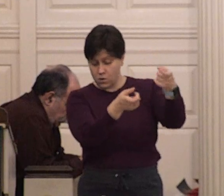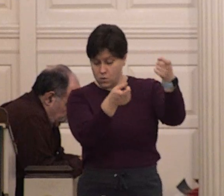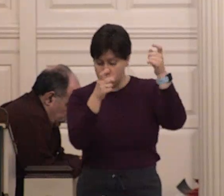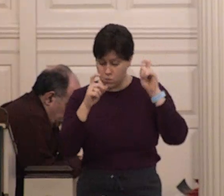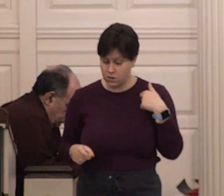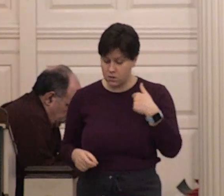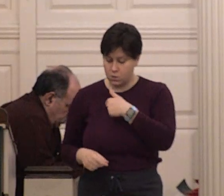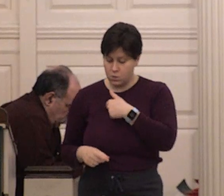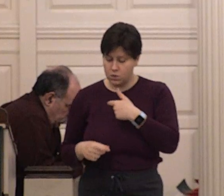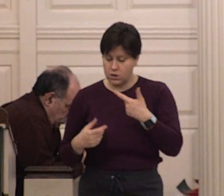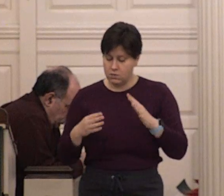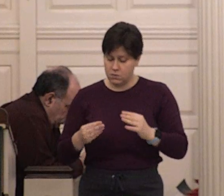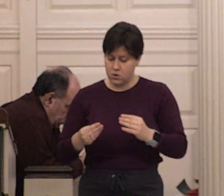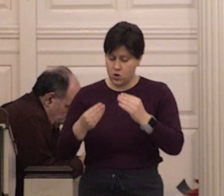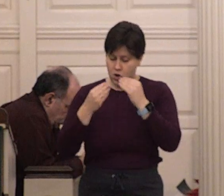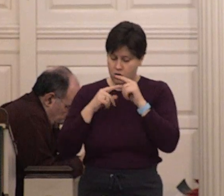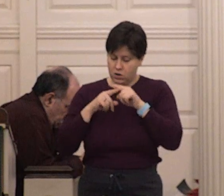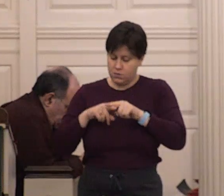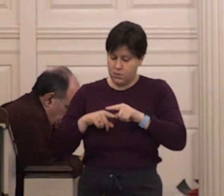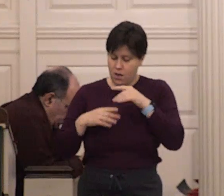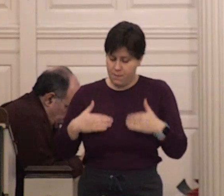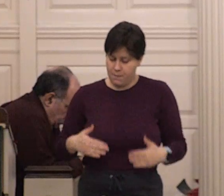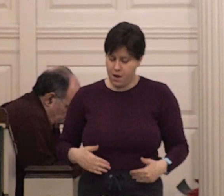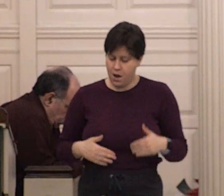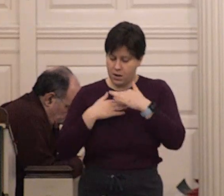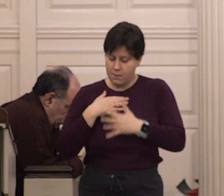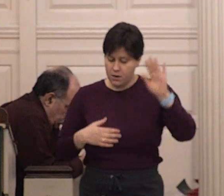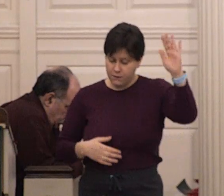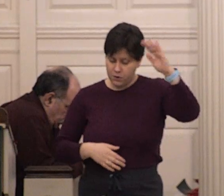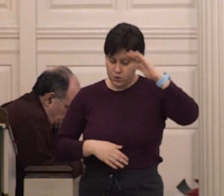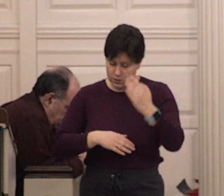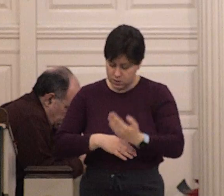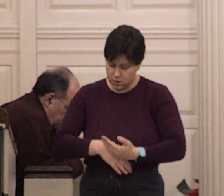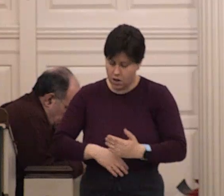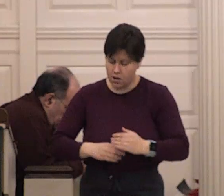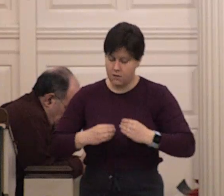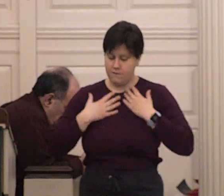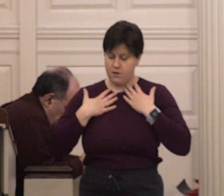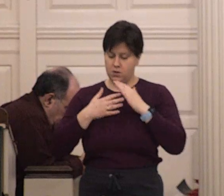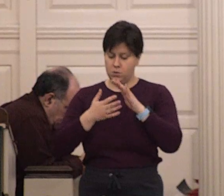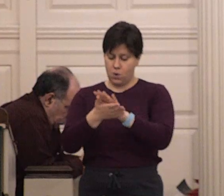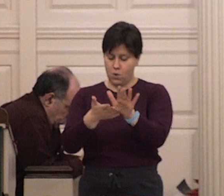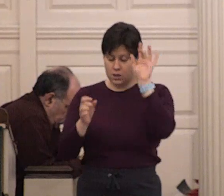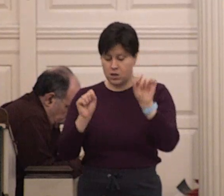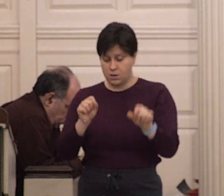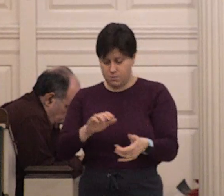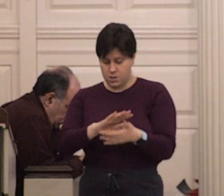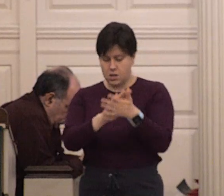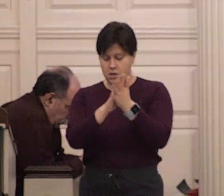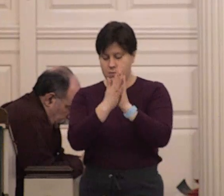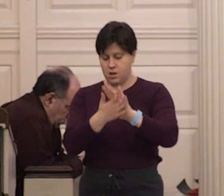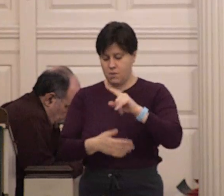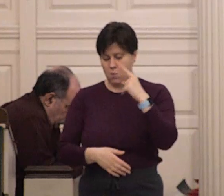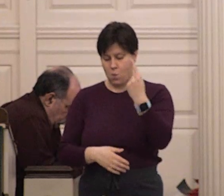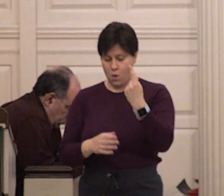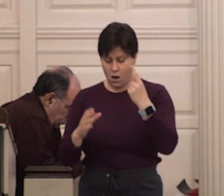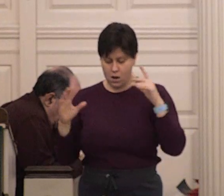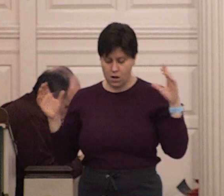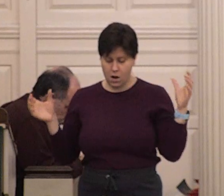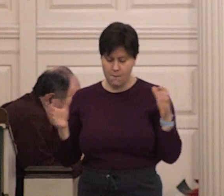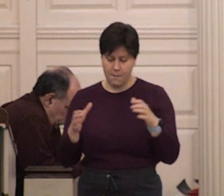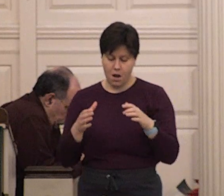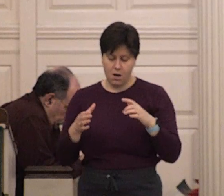are nourished by the body and blood of your Son, and filled with his Holy Spirit, may become one